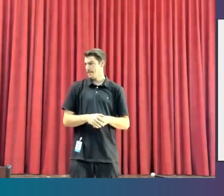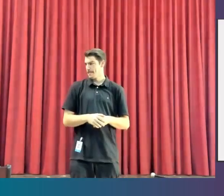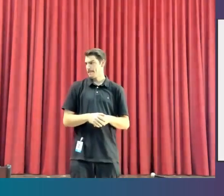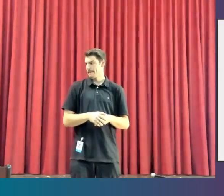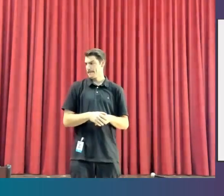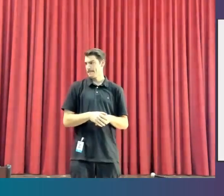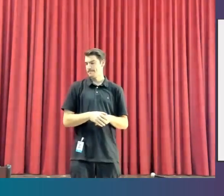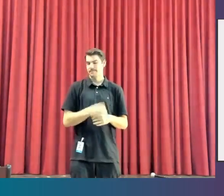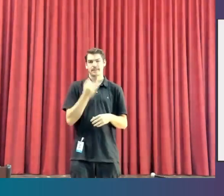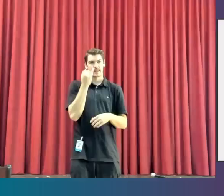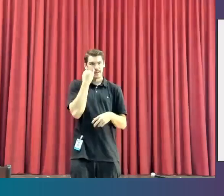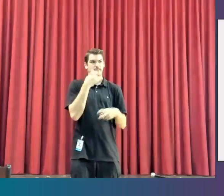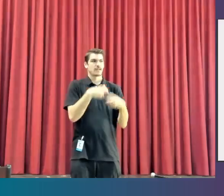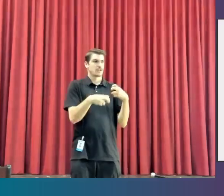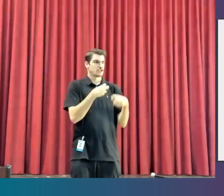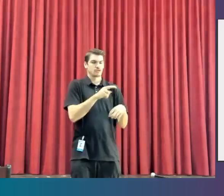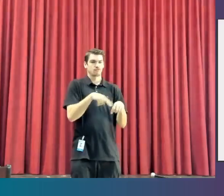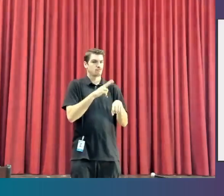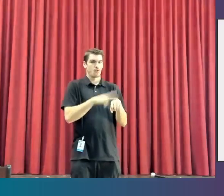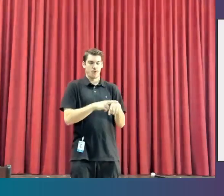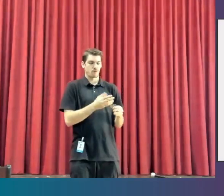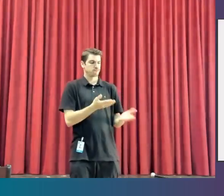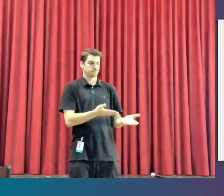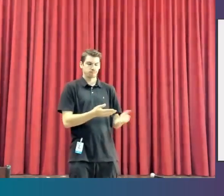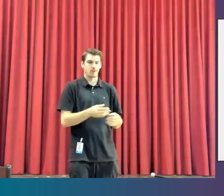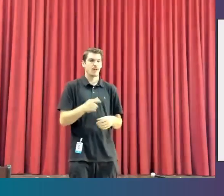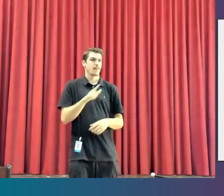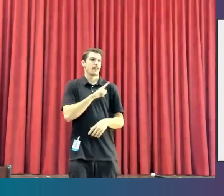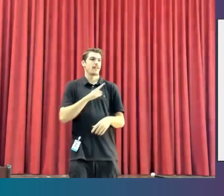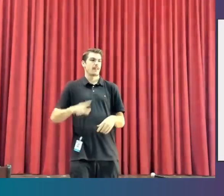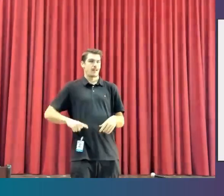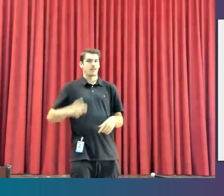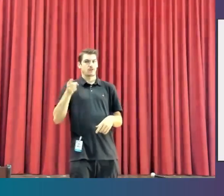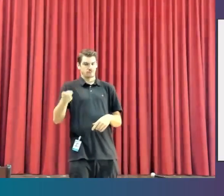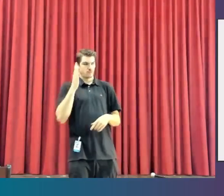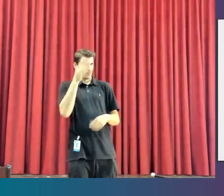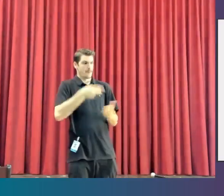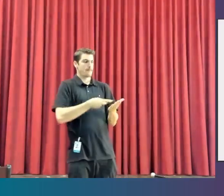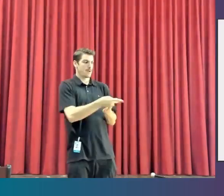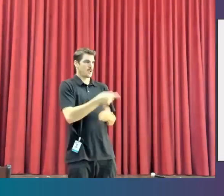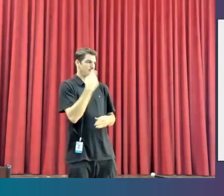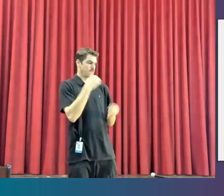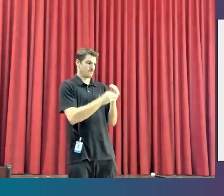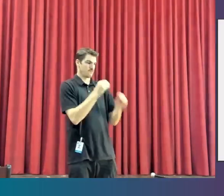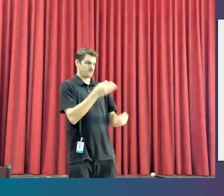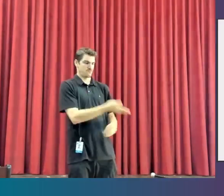if the issue's normal wear and tear, the landlord pays for the repair.